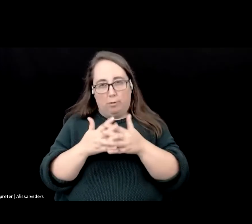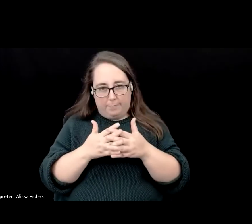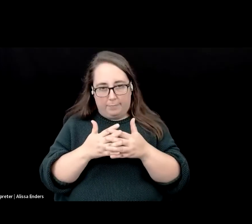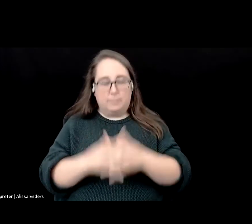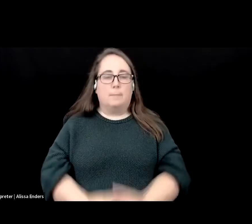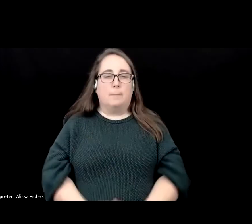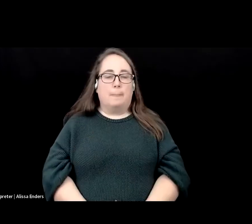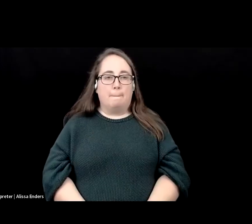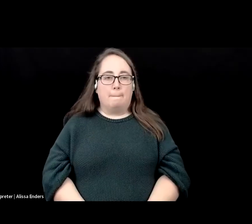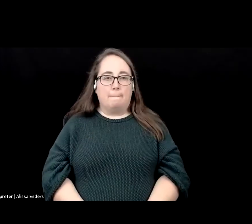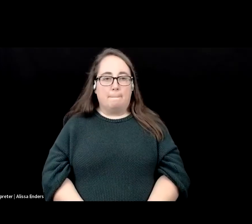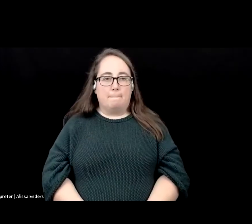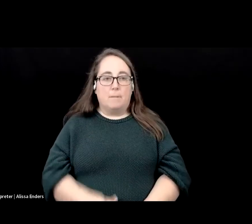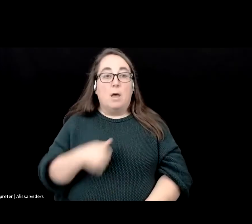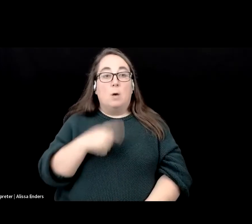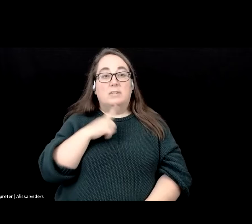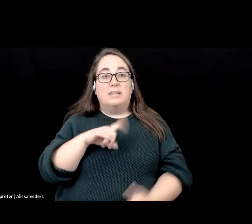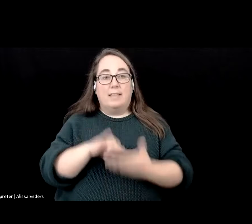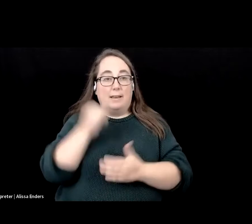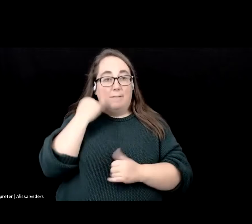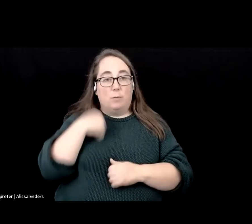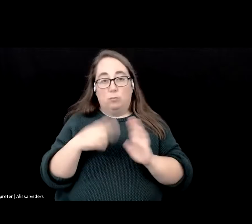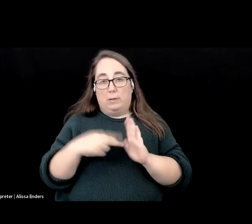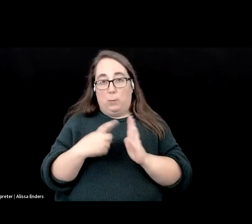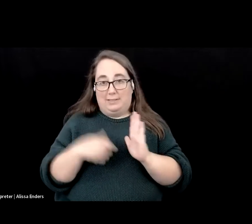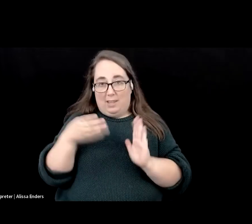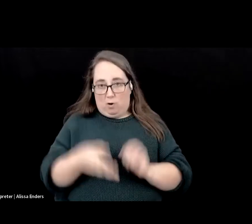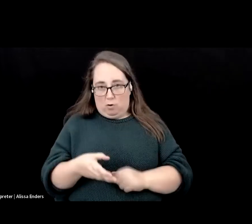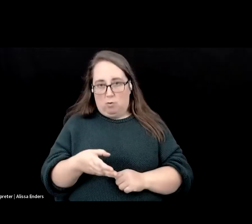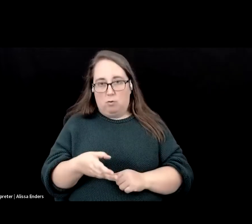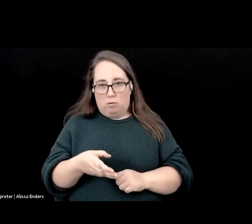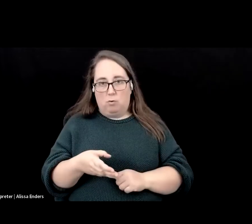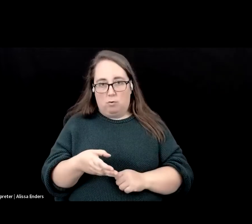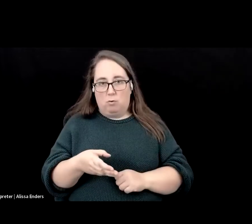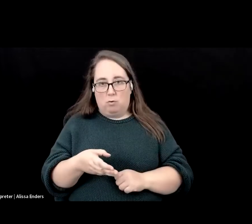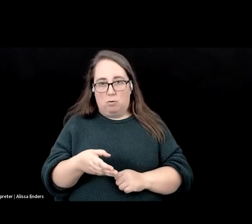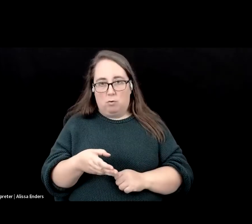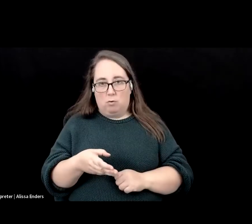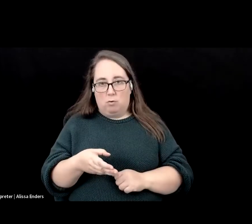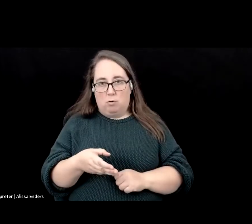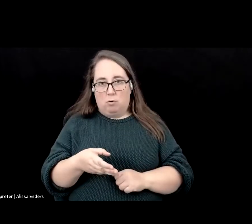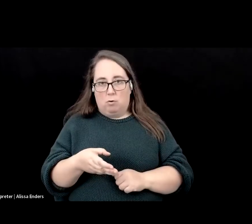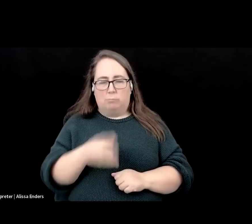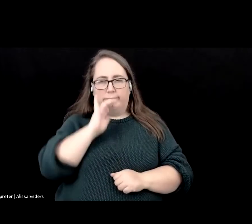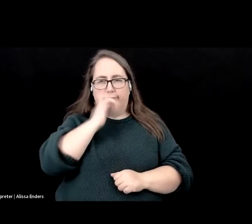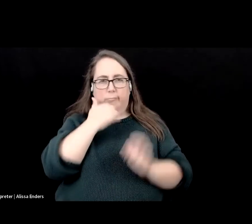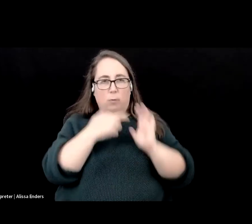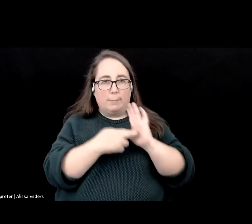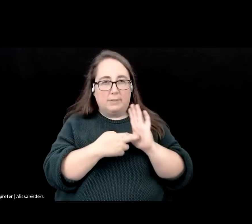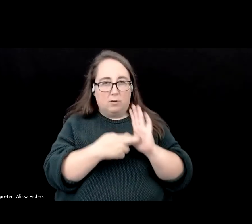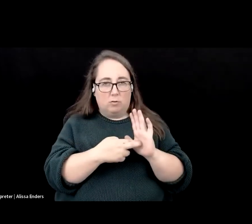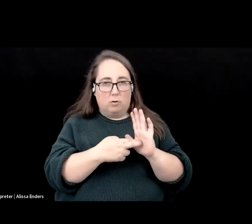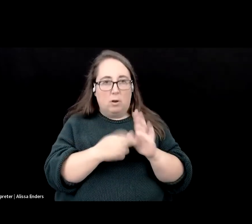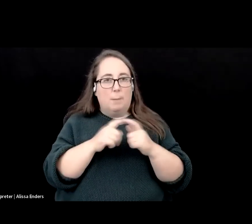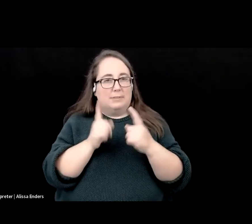Now, I would argue that if we actually read what is there, that this is not only a misrepresentation, but it is the